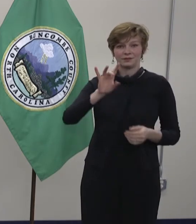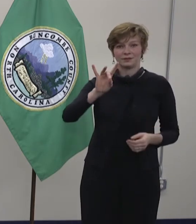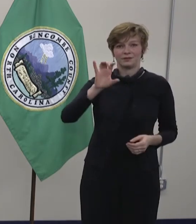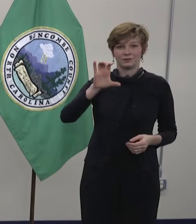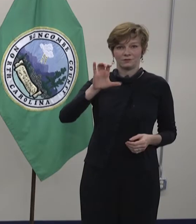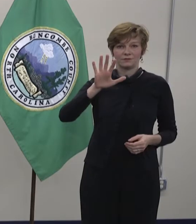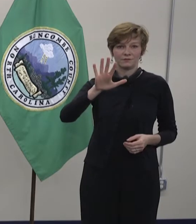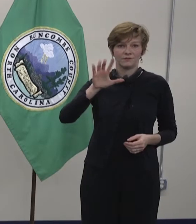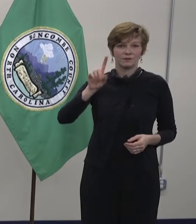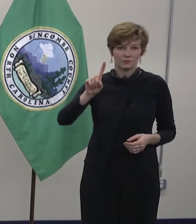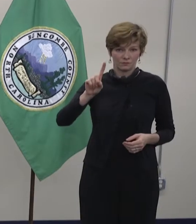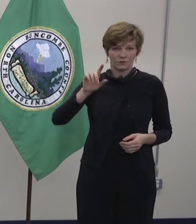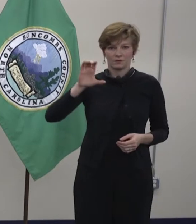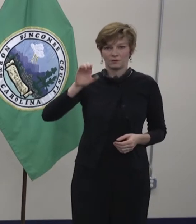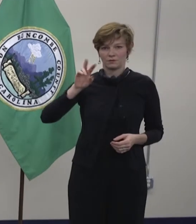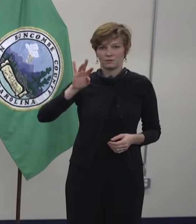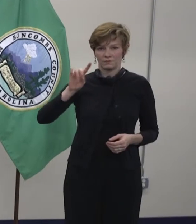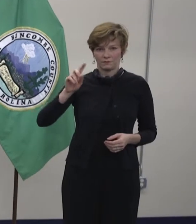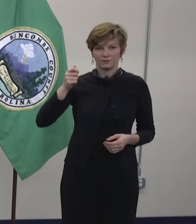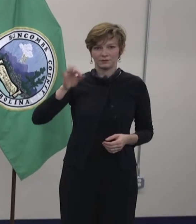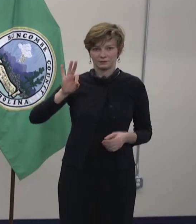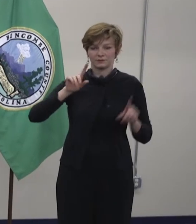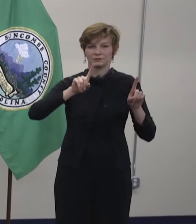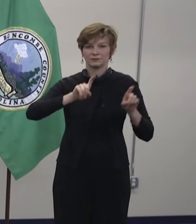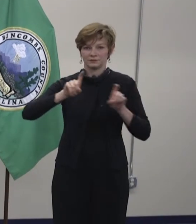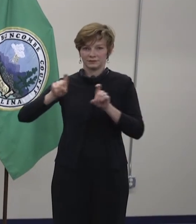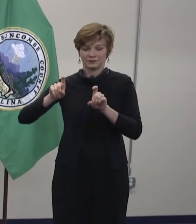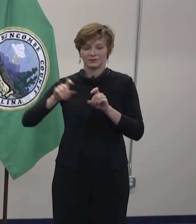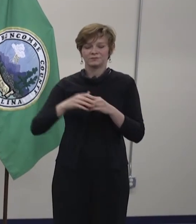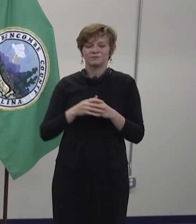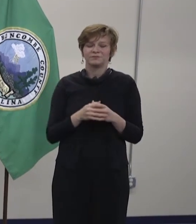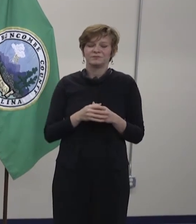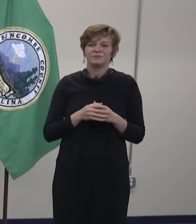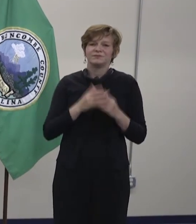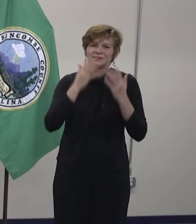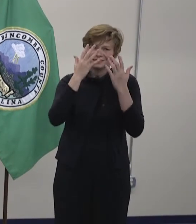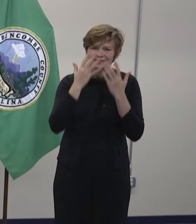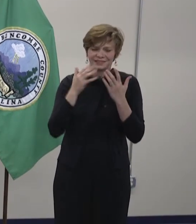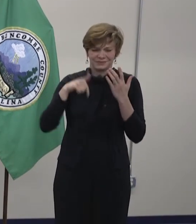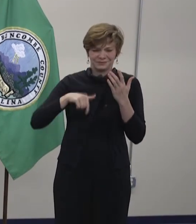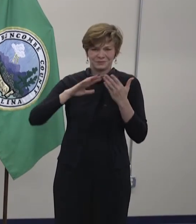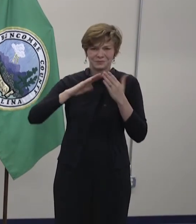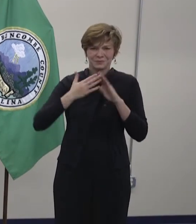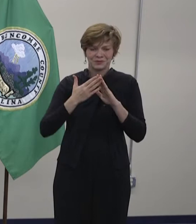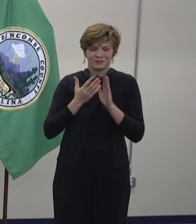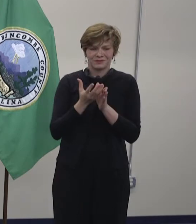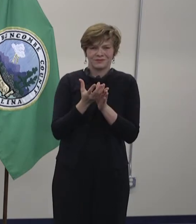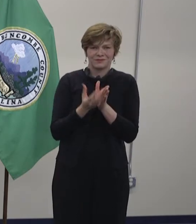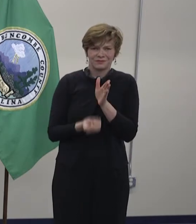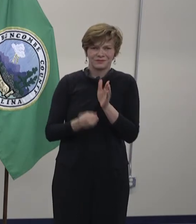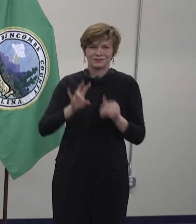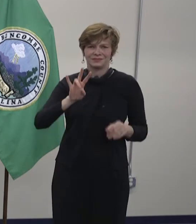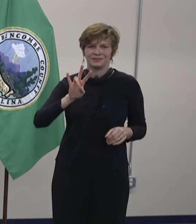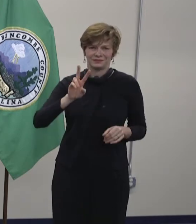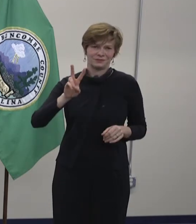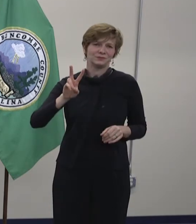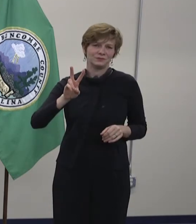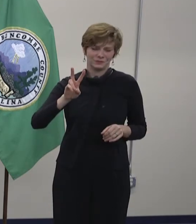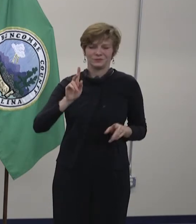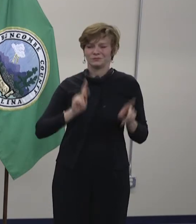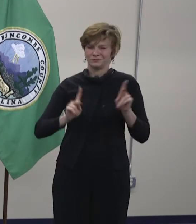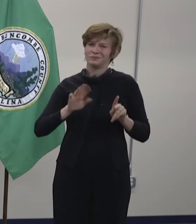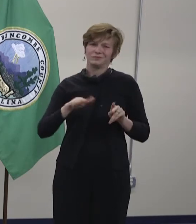58,851 COVID-19 tests. Sadly, we as a community have experienced 72 COVID-related